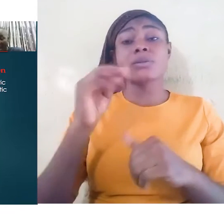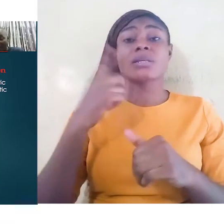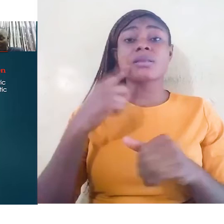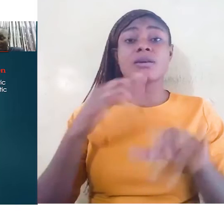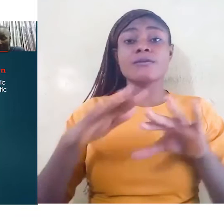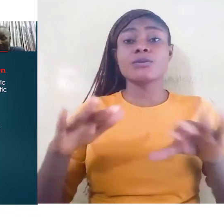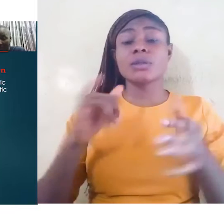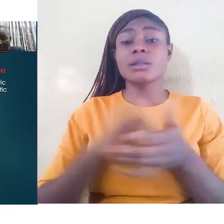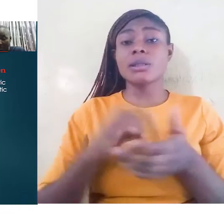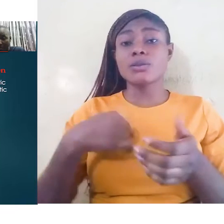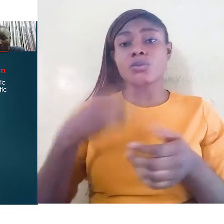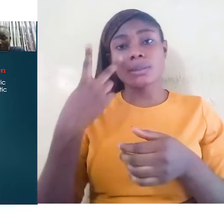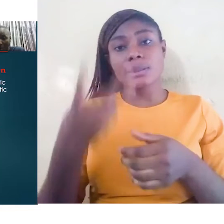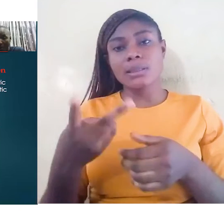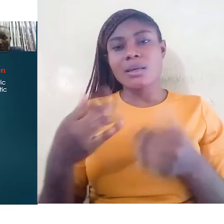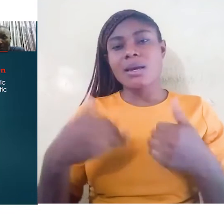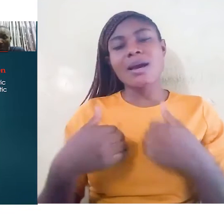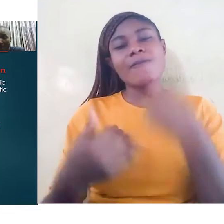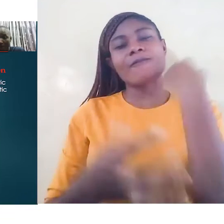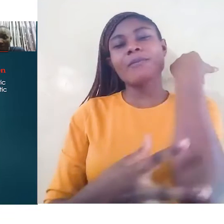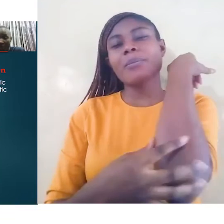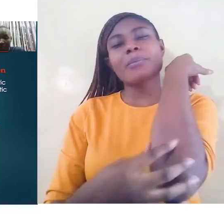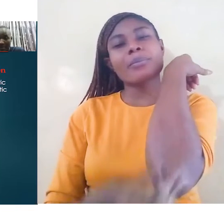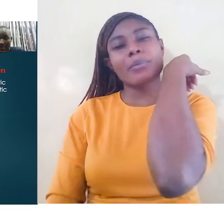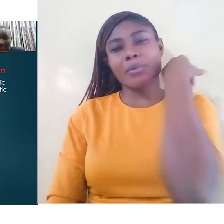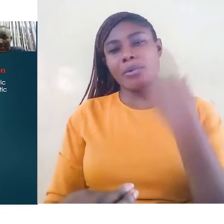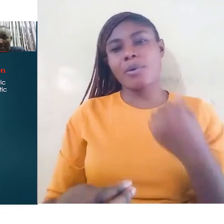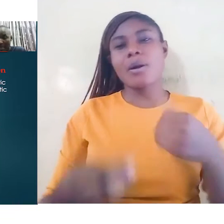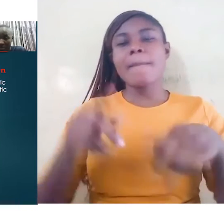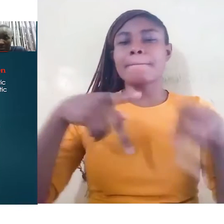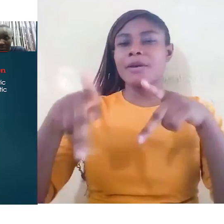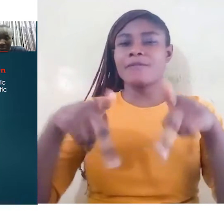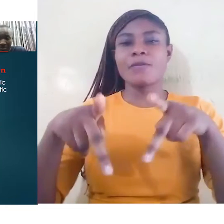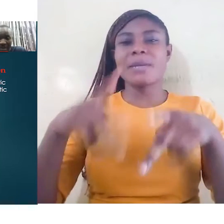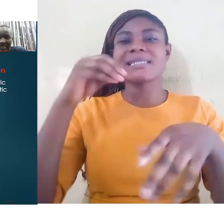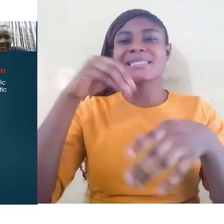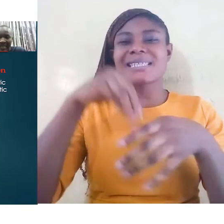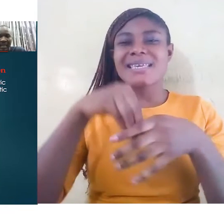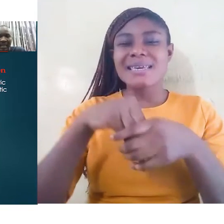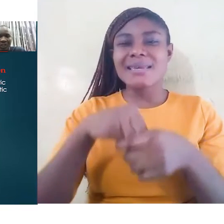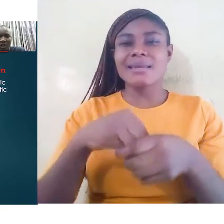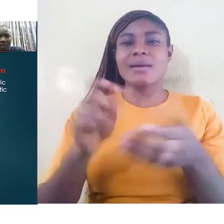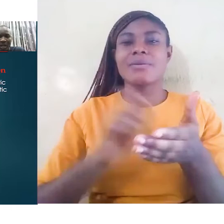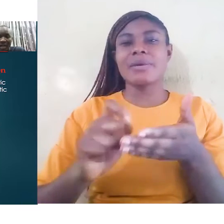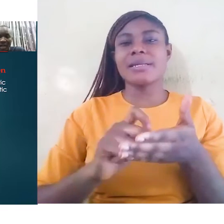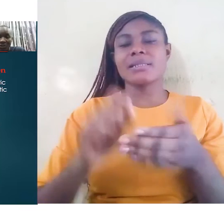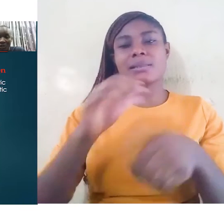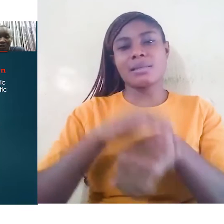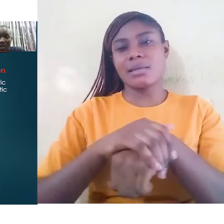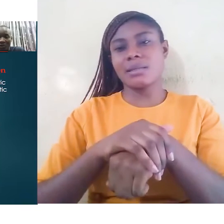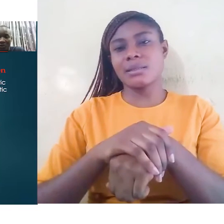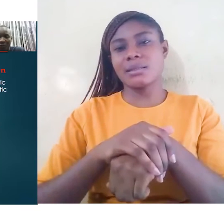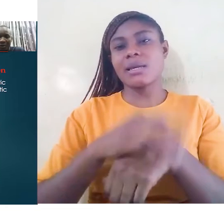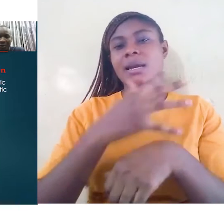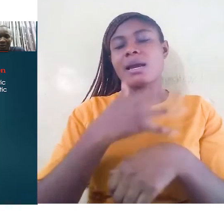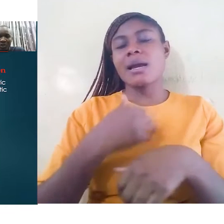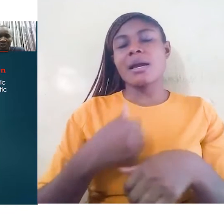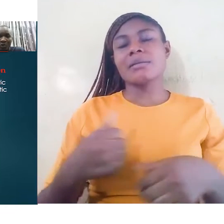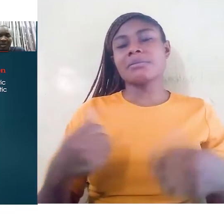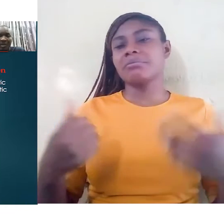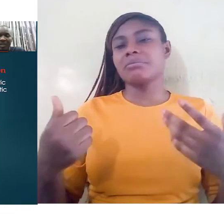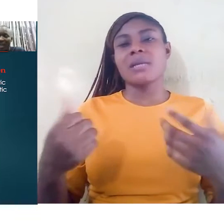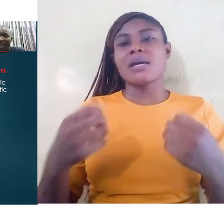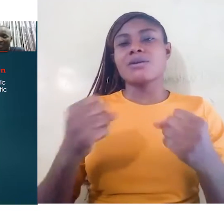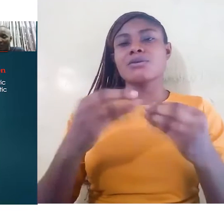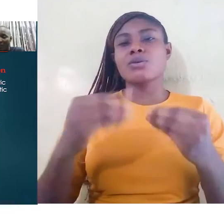they actually have poor performance in writing English and so on and so forth. So